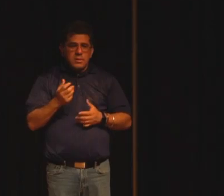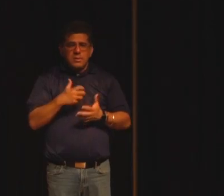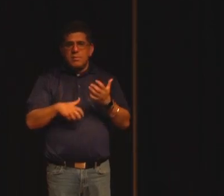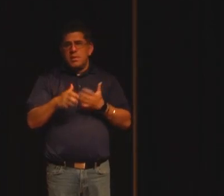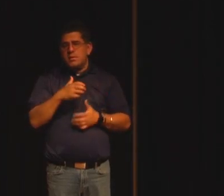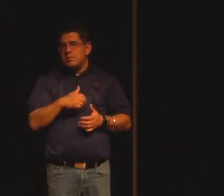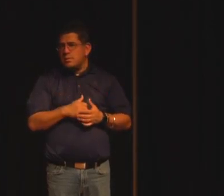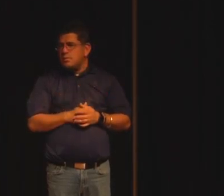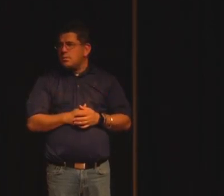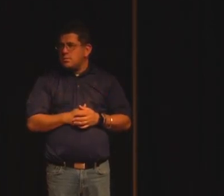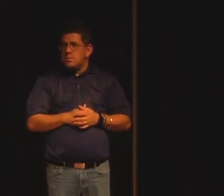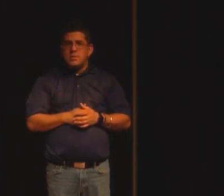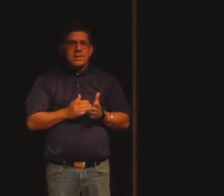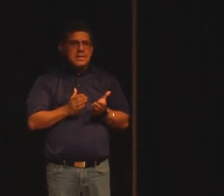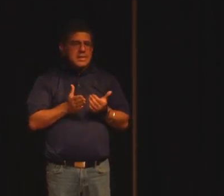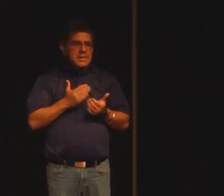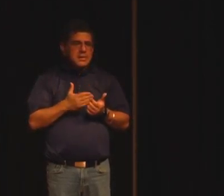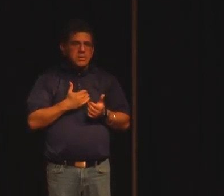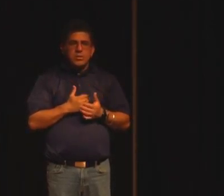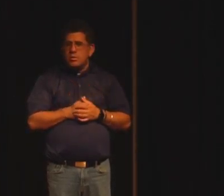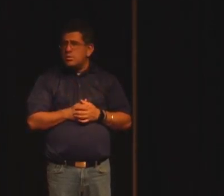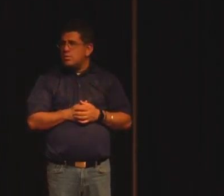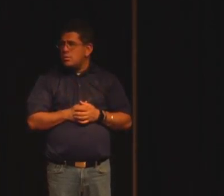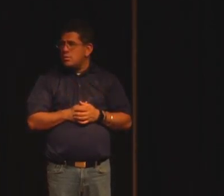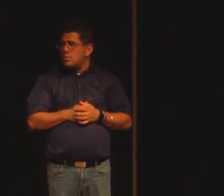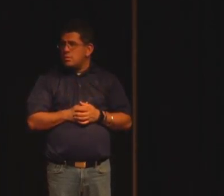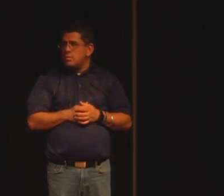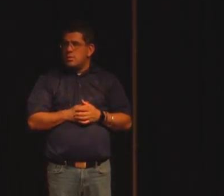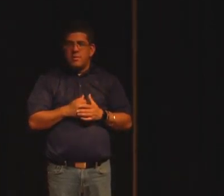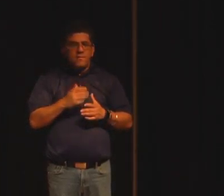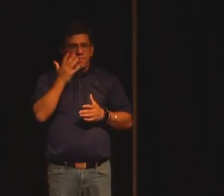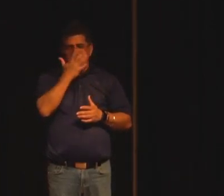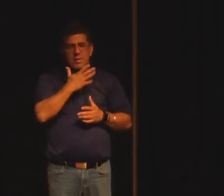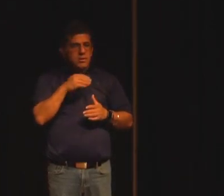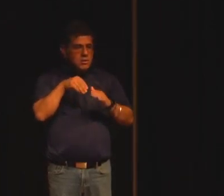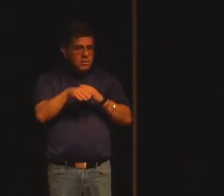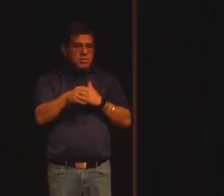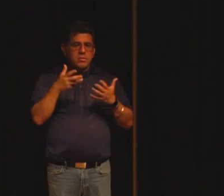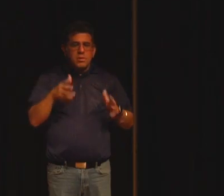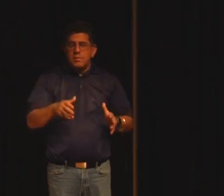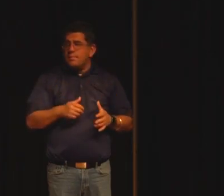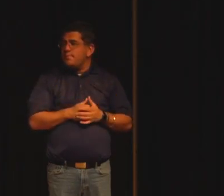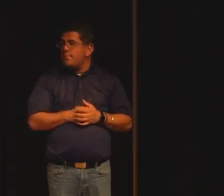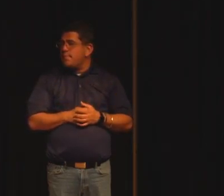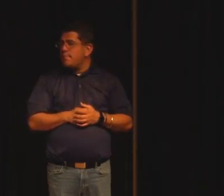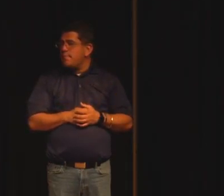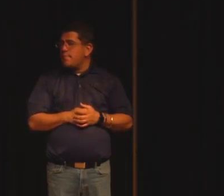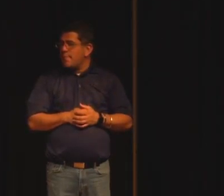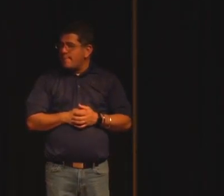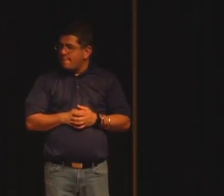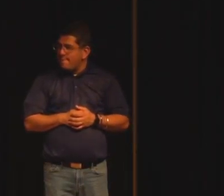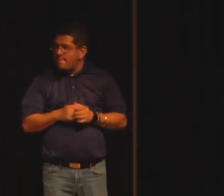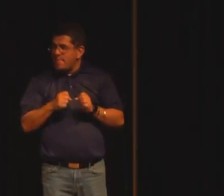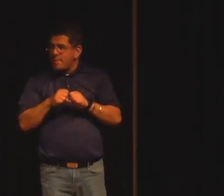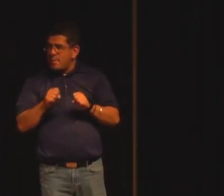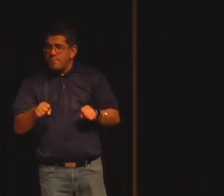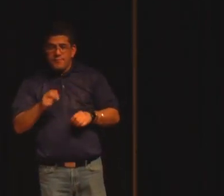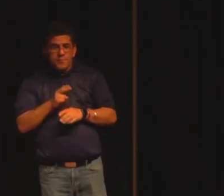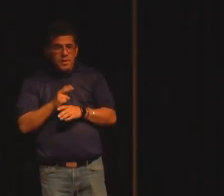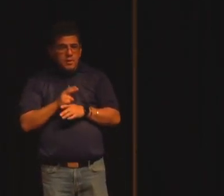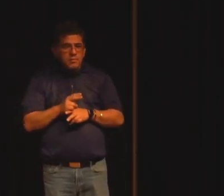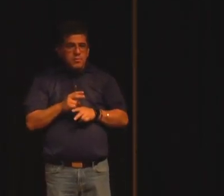So somehow it's a lot easier to think of present your face, get in, get your food, you're done. At the same time, these systems can be used